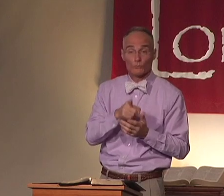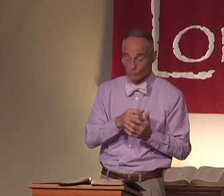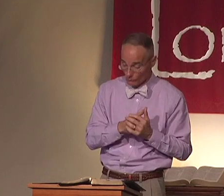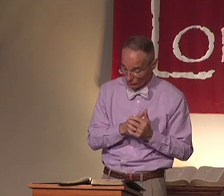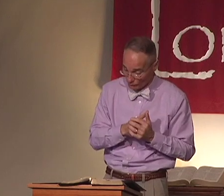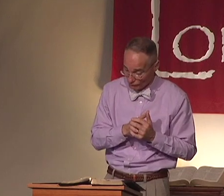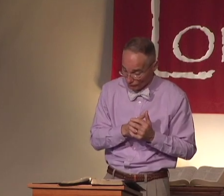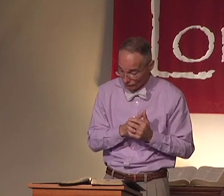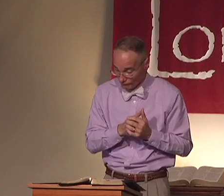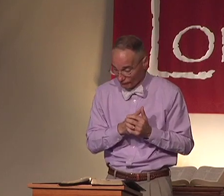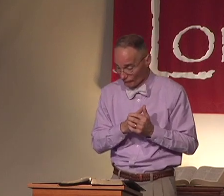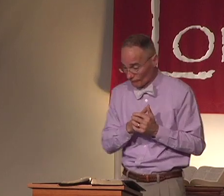And it's true, he has.